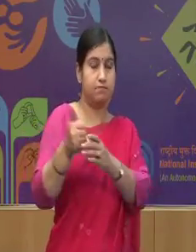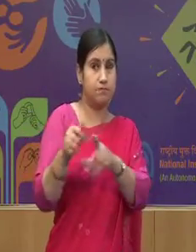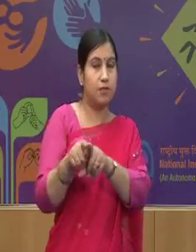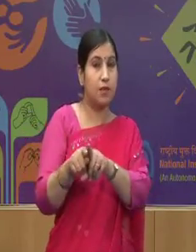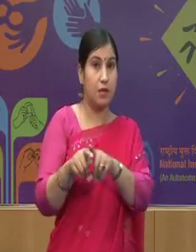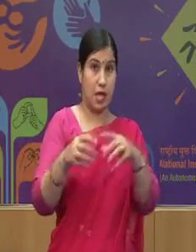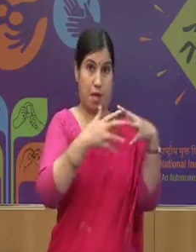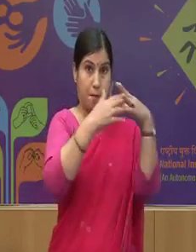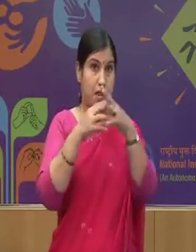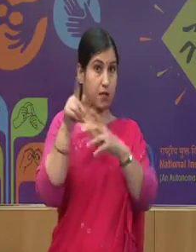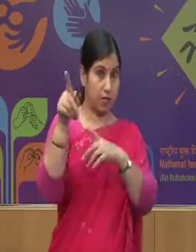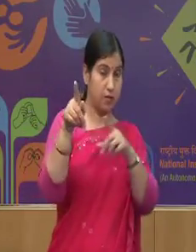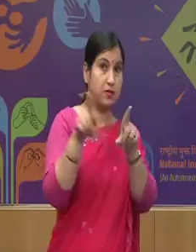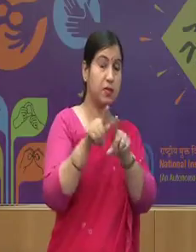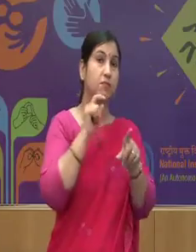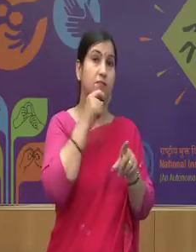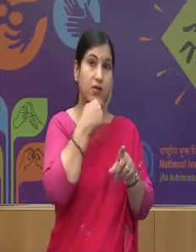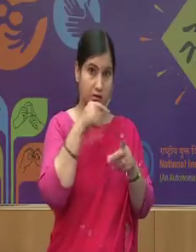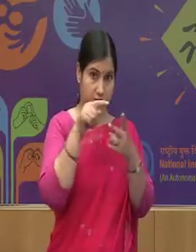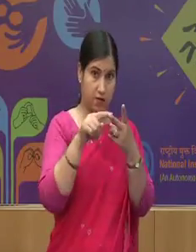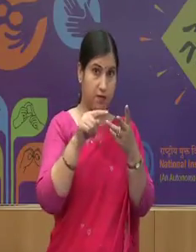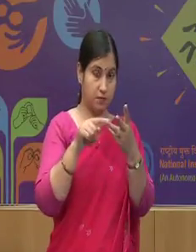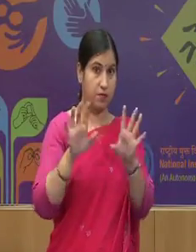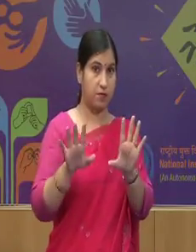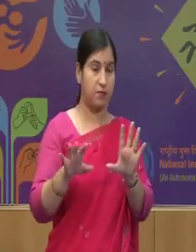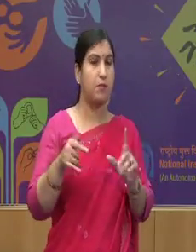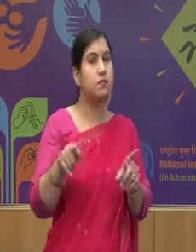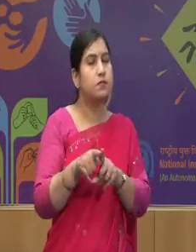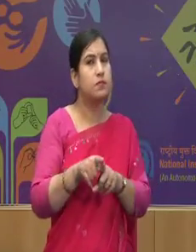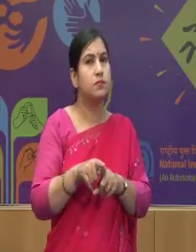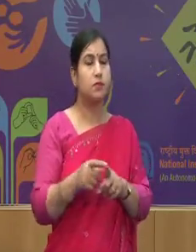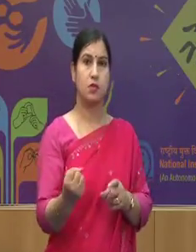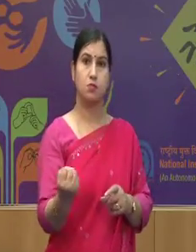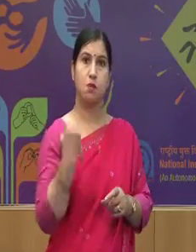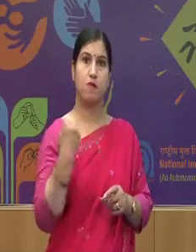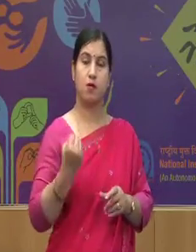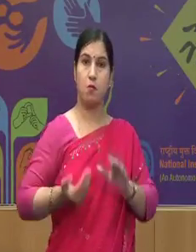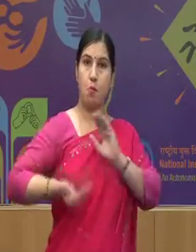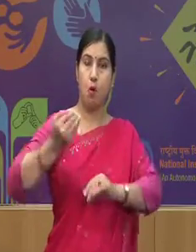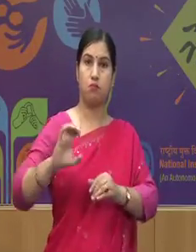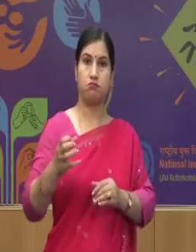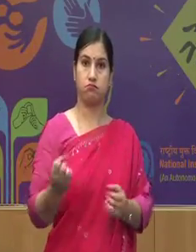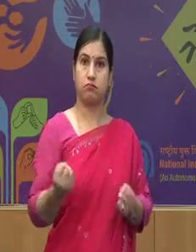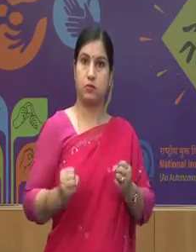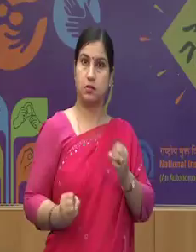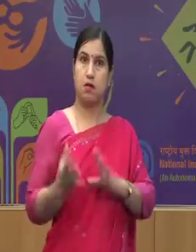of America and Russia as two superpowers.